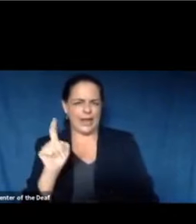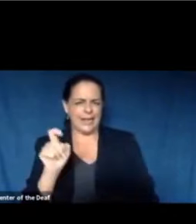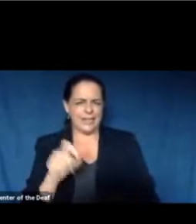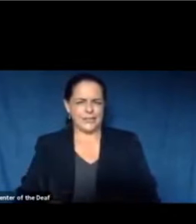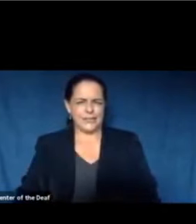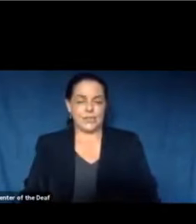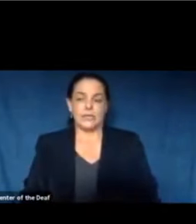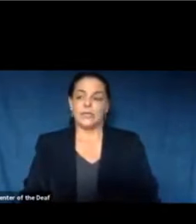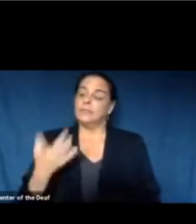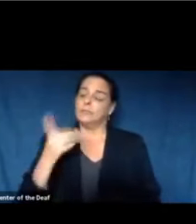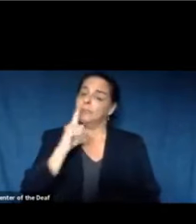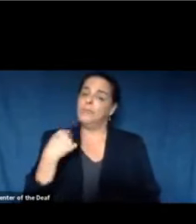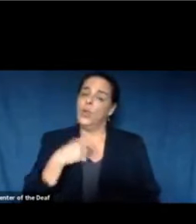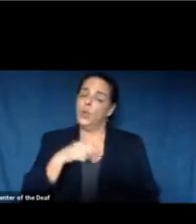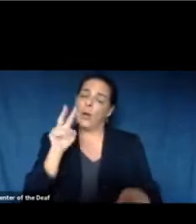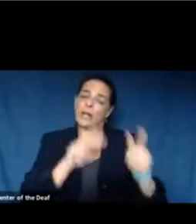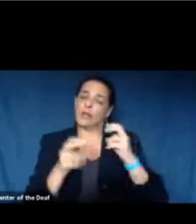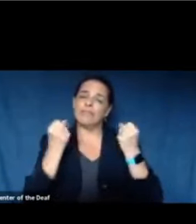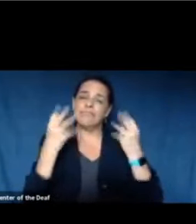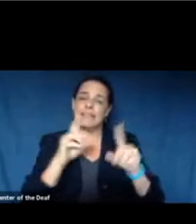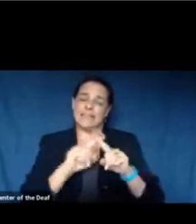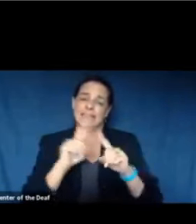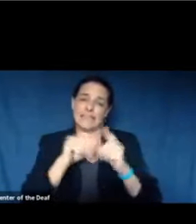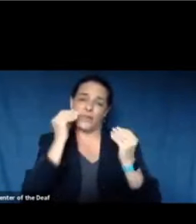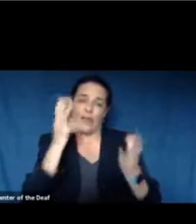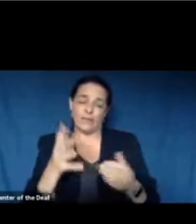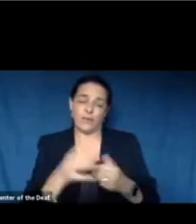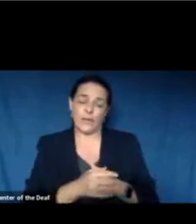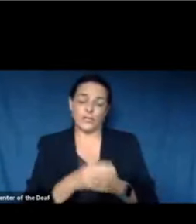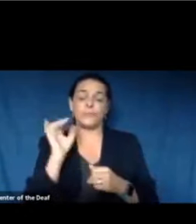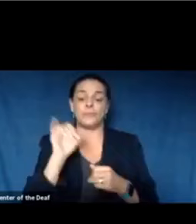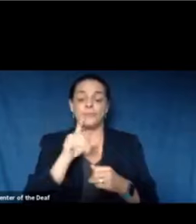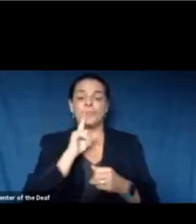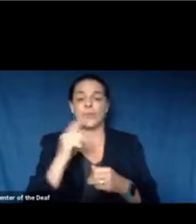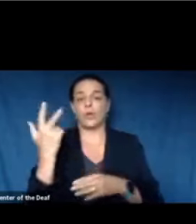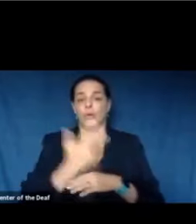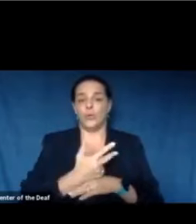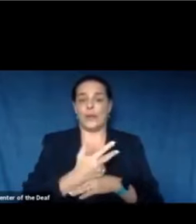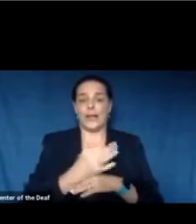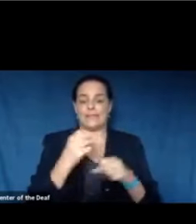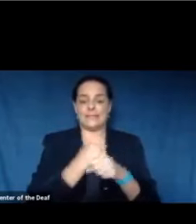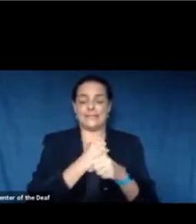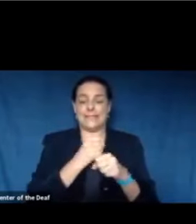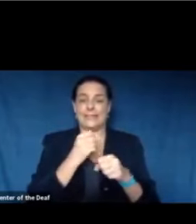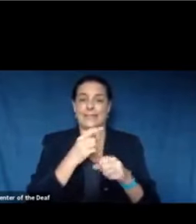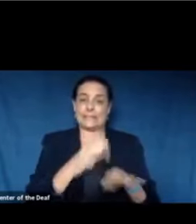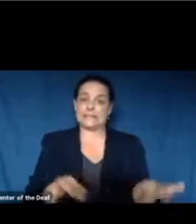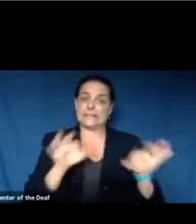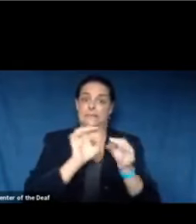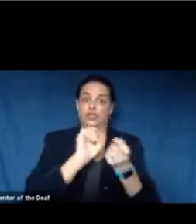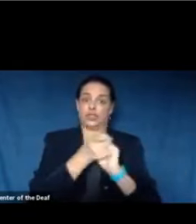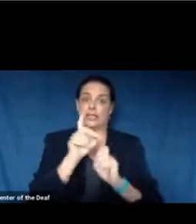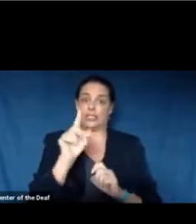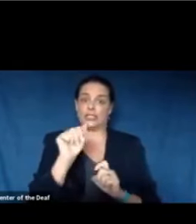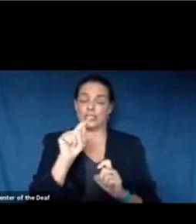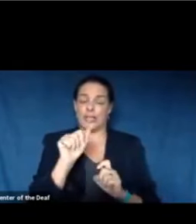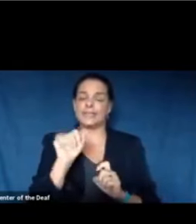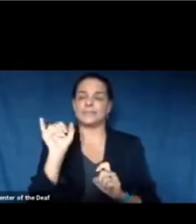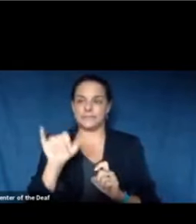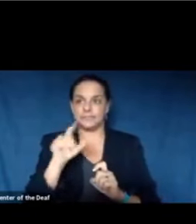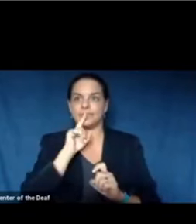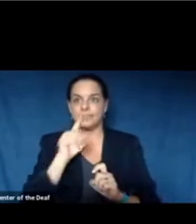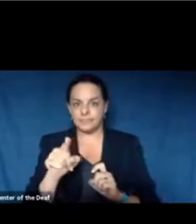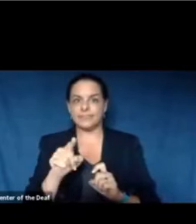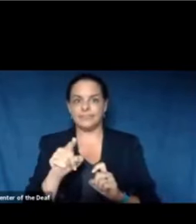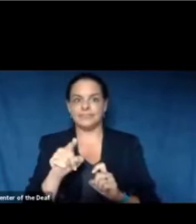Actually, we look at a lot of different information. So that is the 3 days of statistically significant changes in data is the line